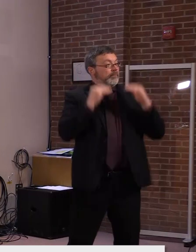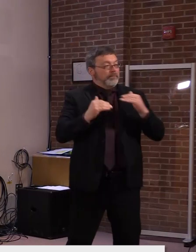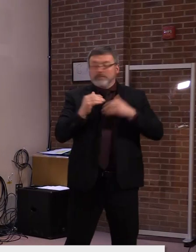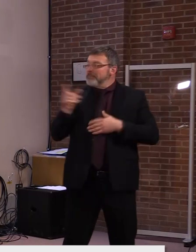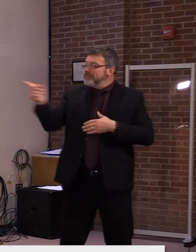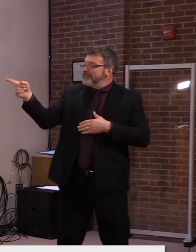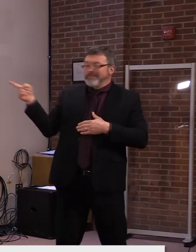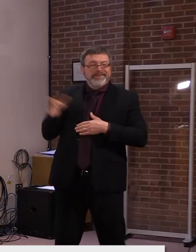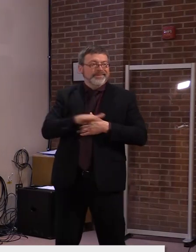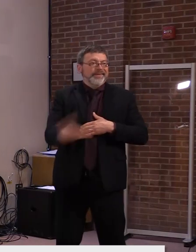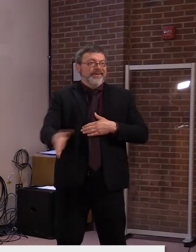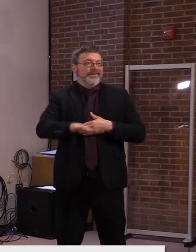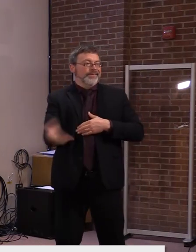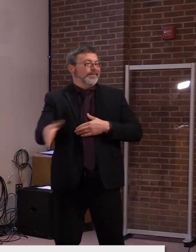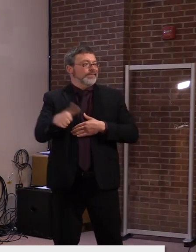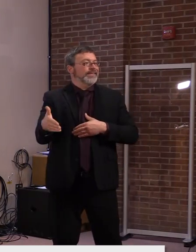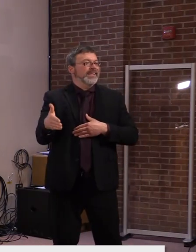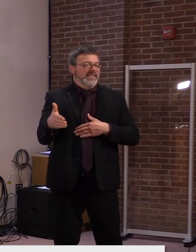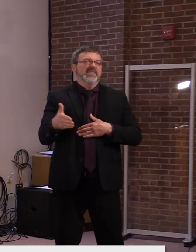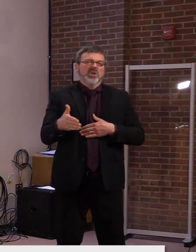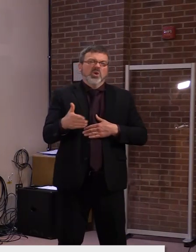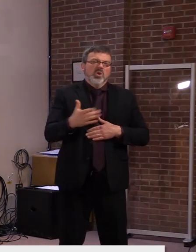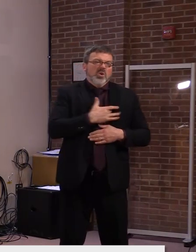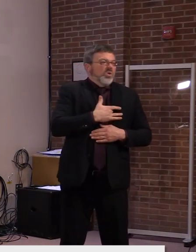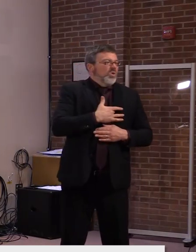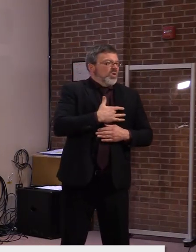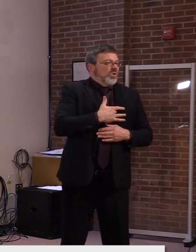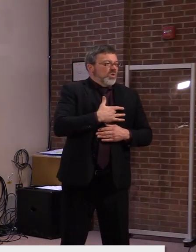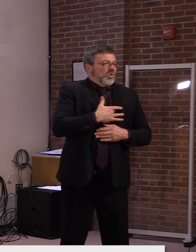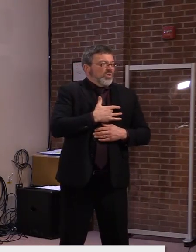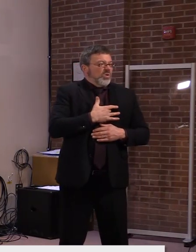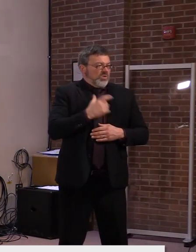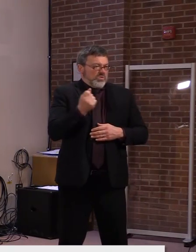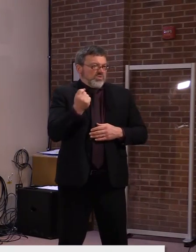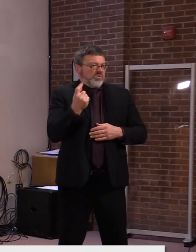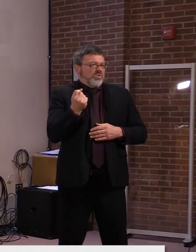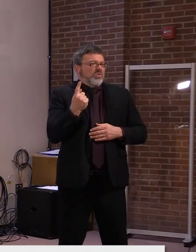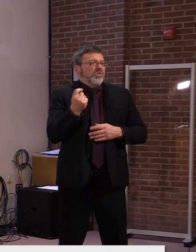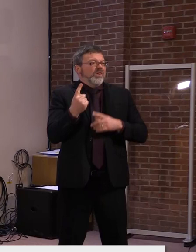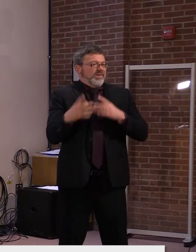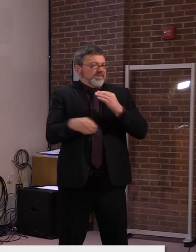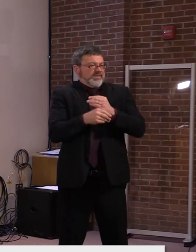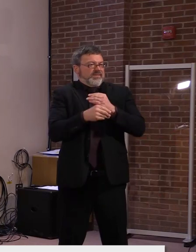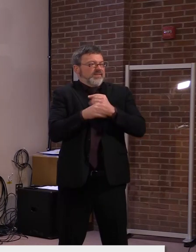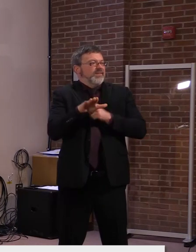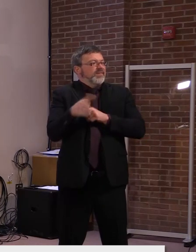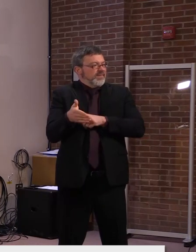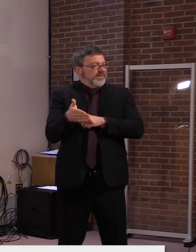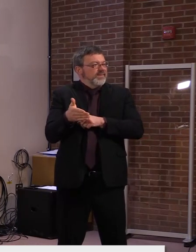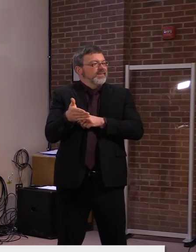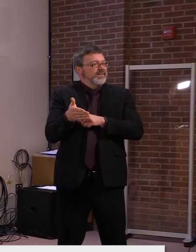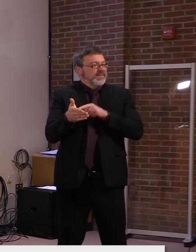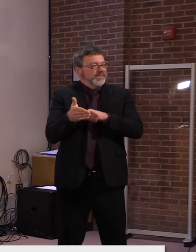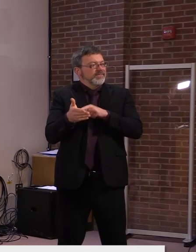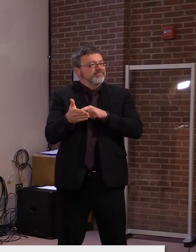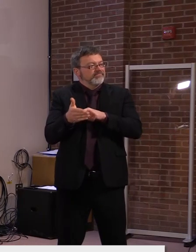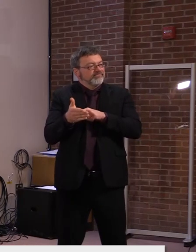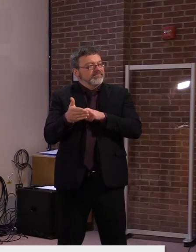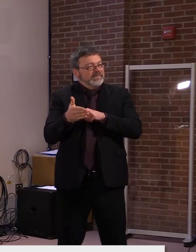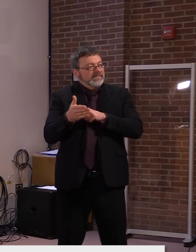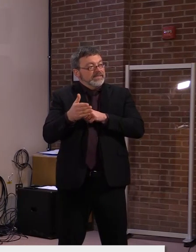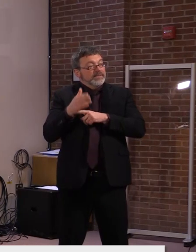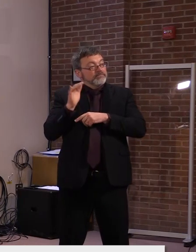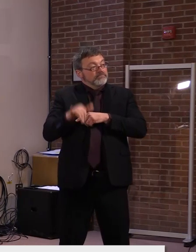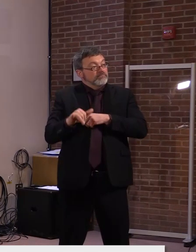to date, we did unfortunately lose another 11 people this week, seven of which were date of death did occur in the